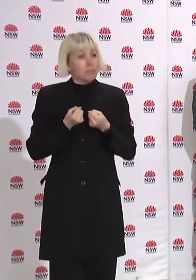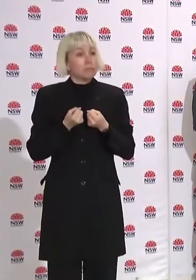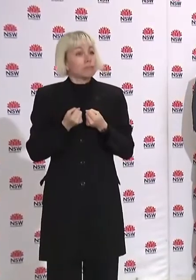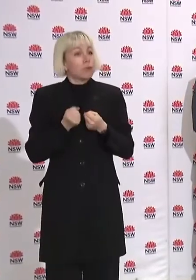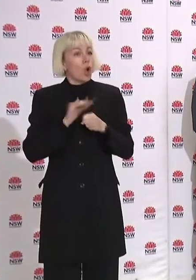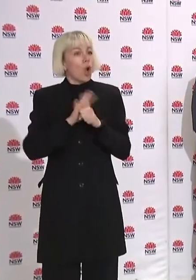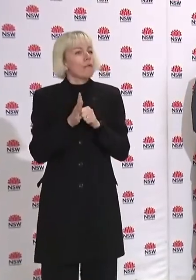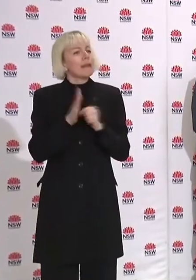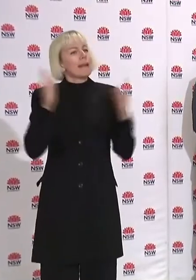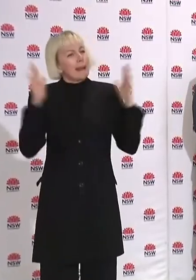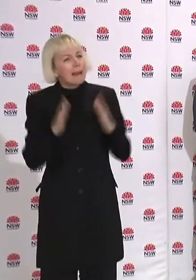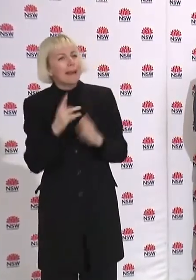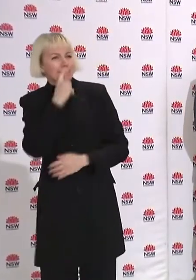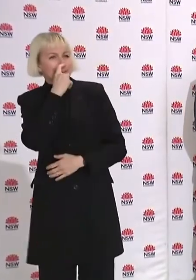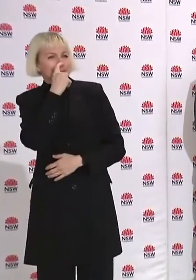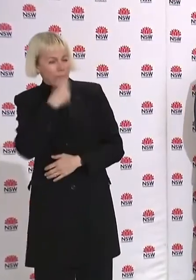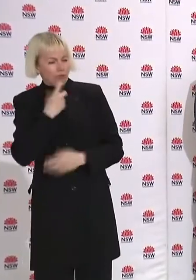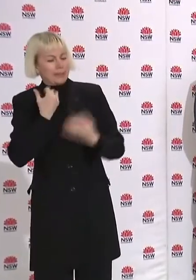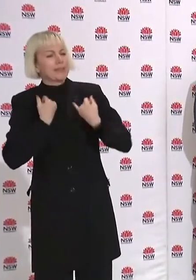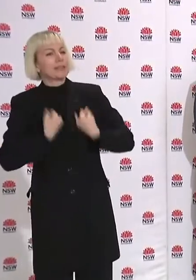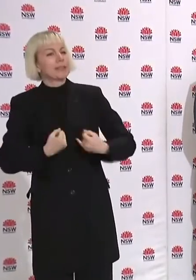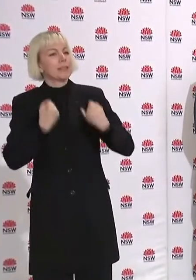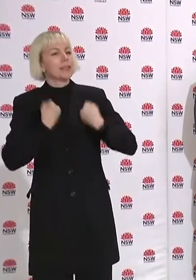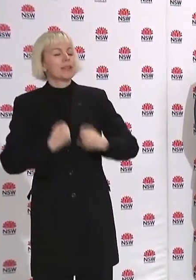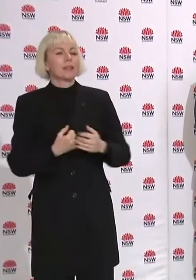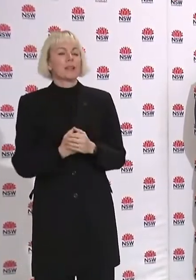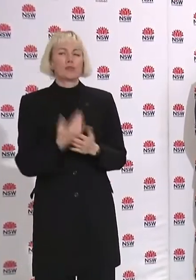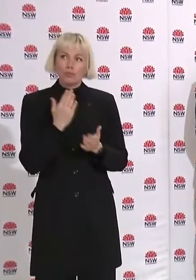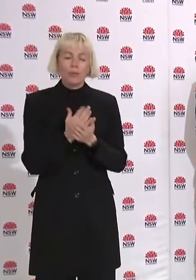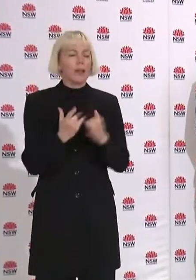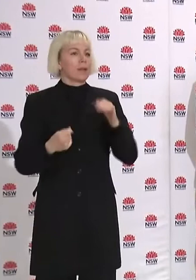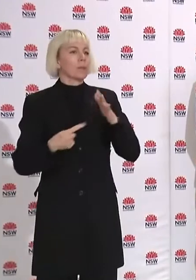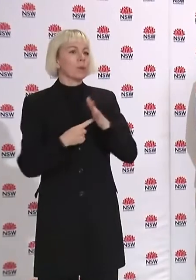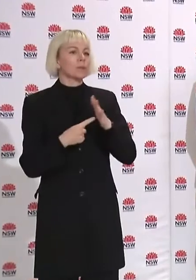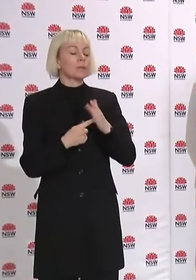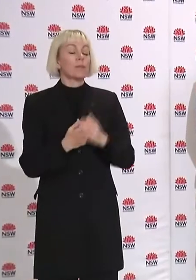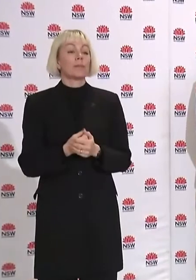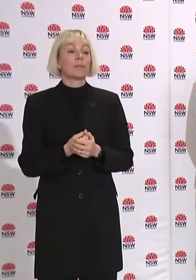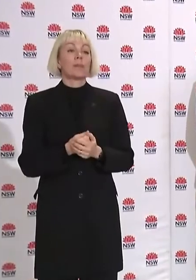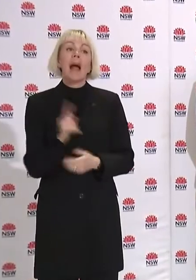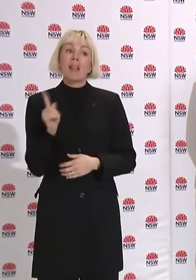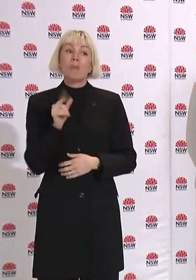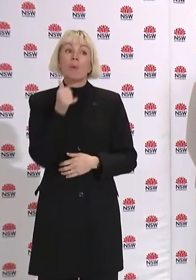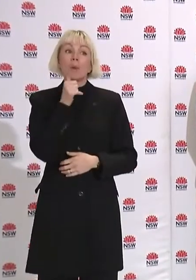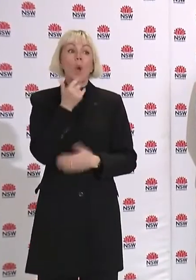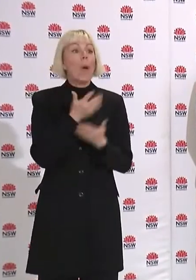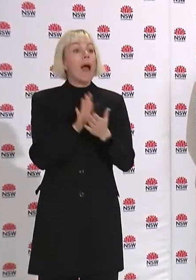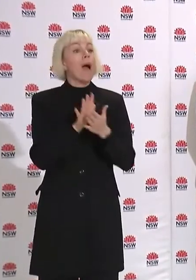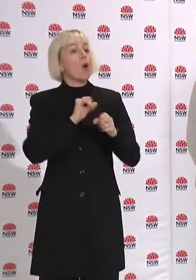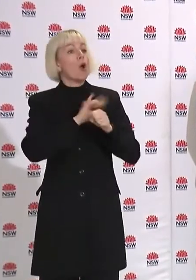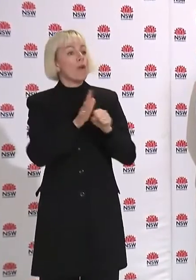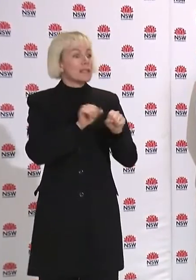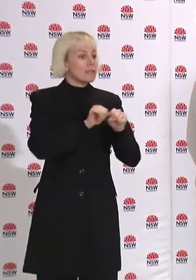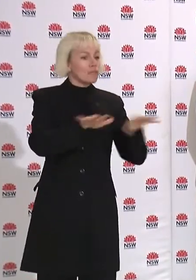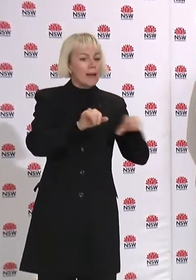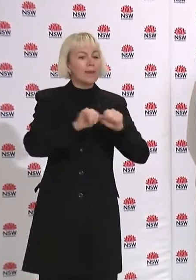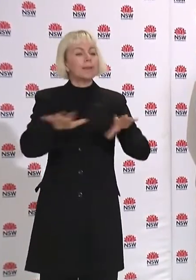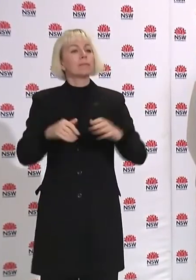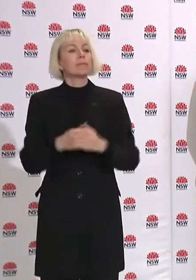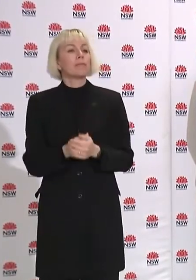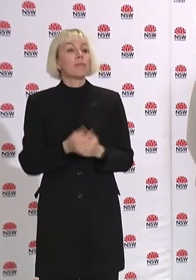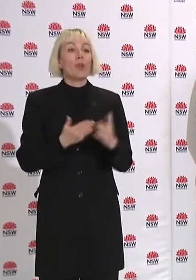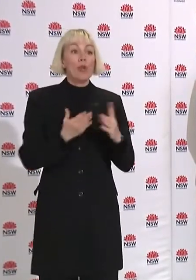at the moment, any worker, and again, we know the virus is spreading through workplaces and also through households. And when we're